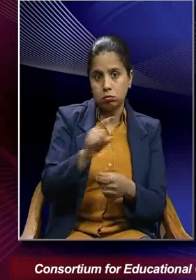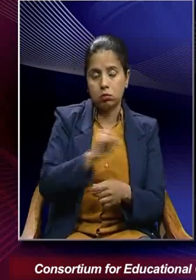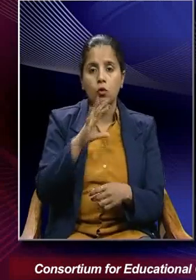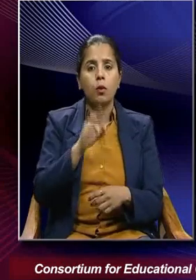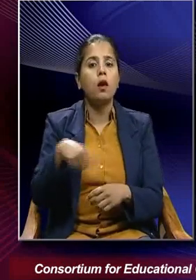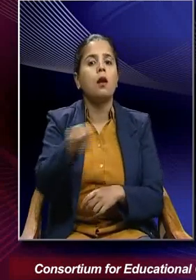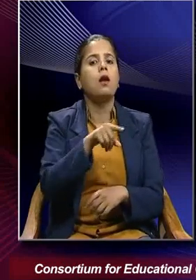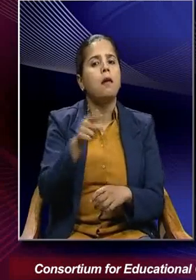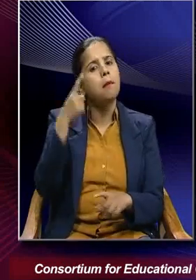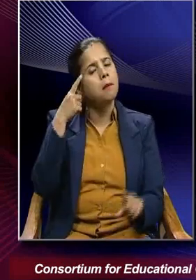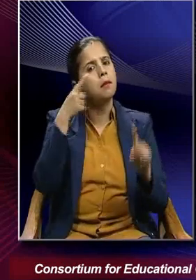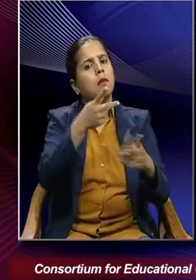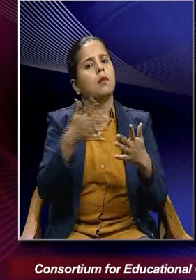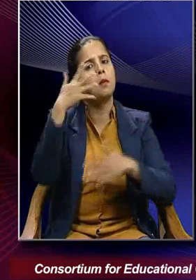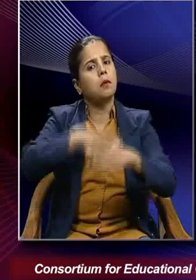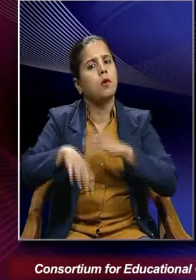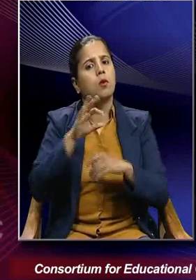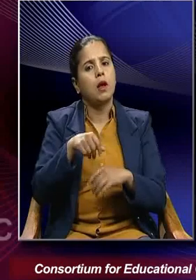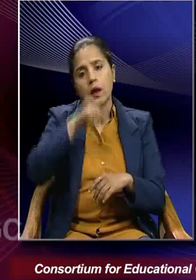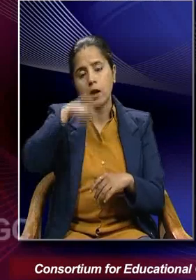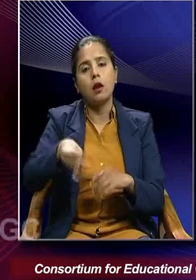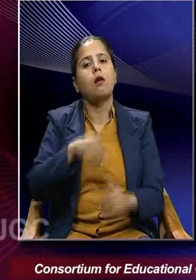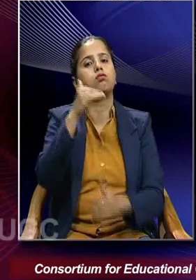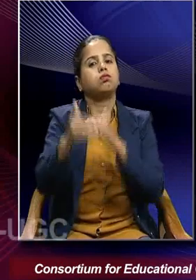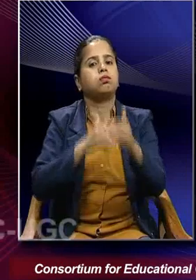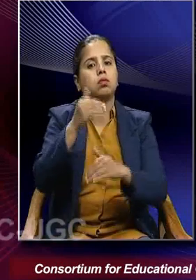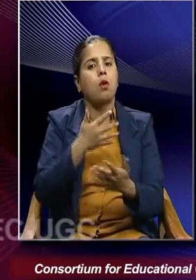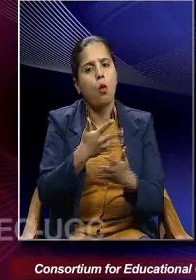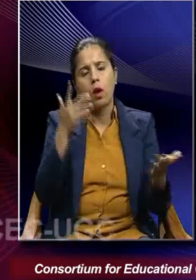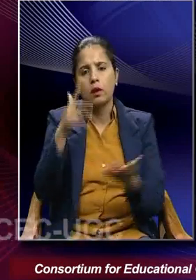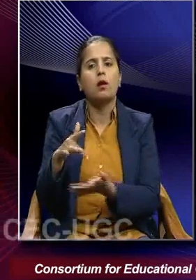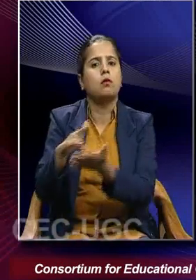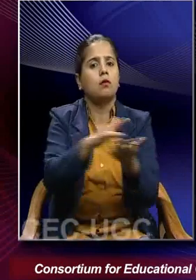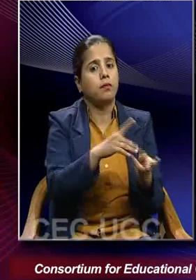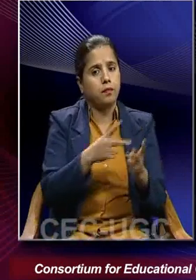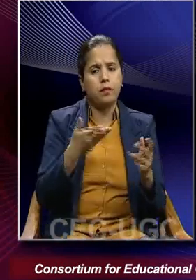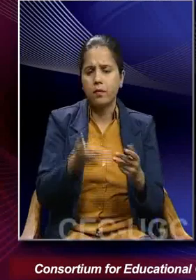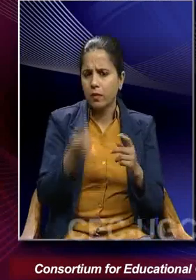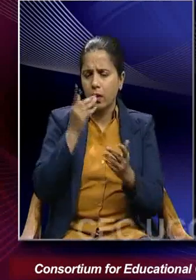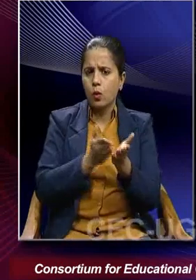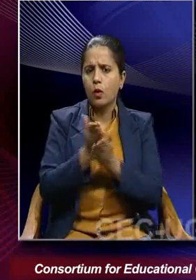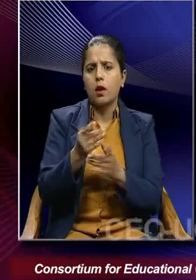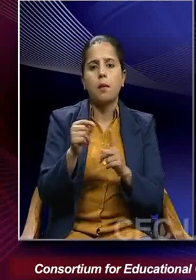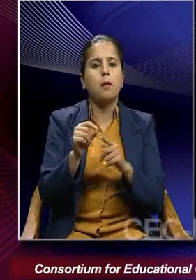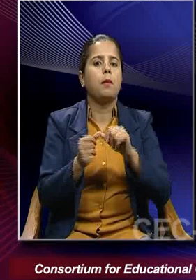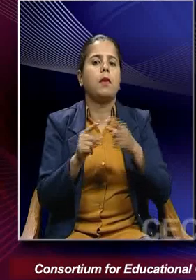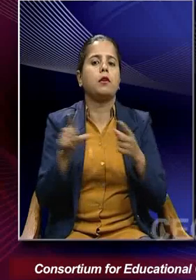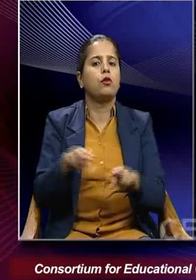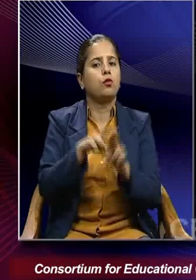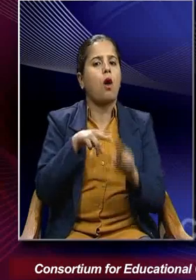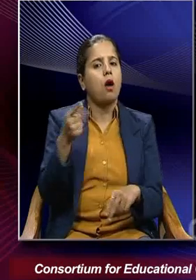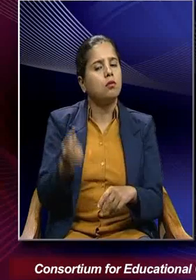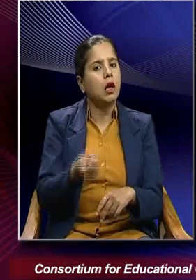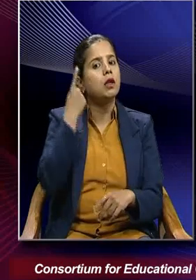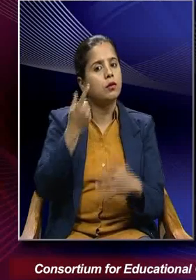League in the mission plan would have blocked India's progress at every stage. So in this way, Patel had the full